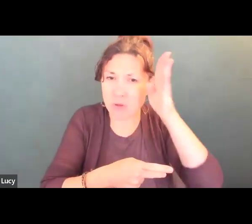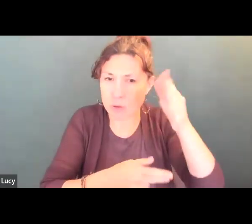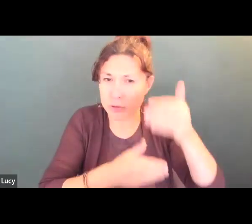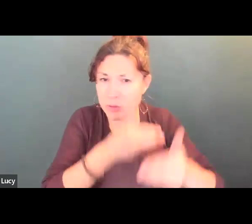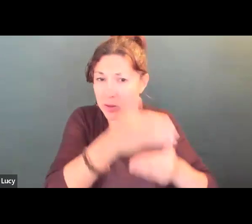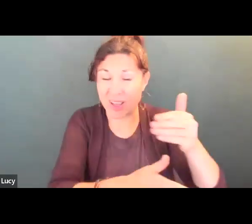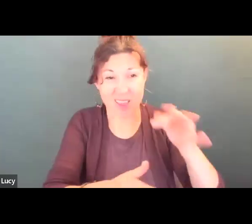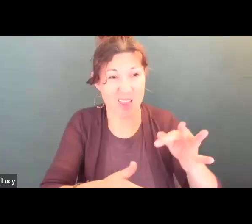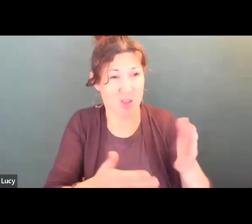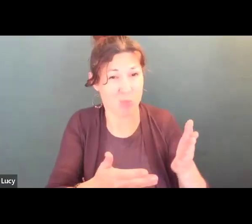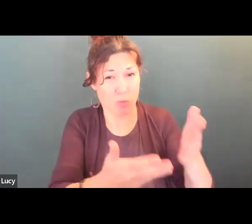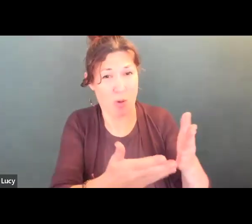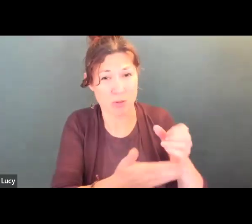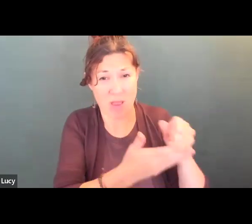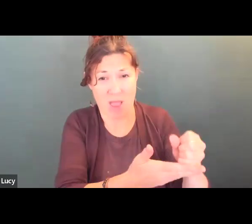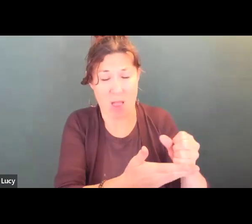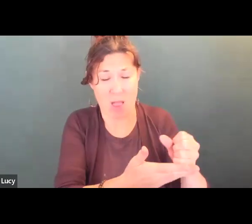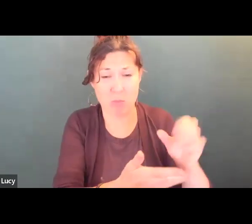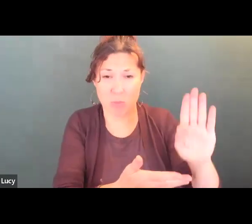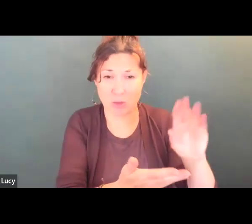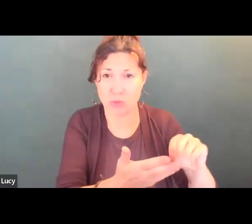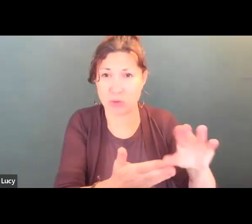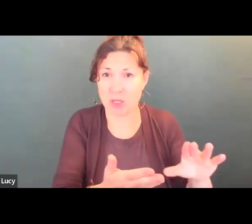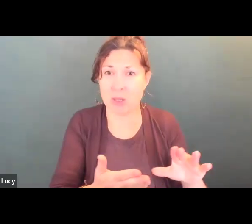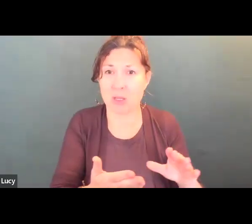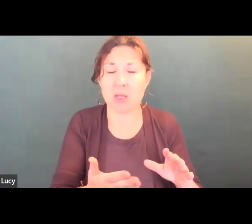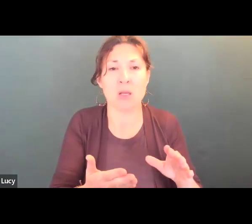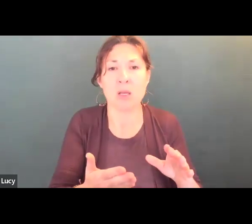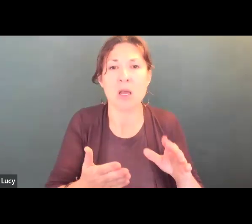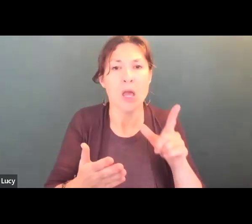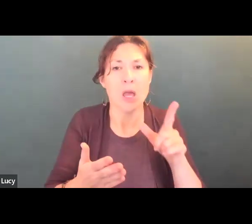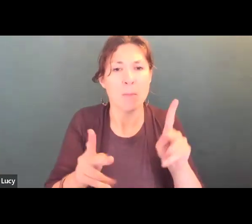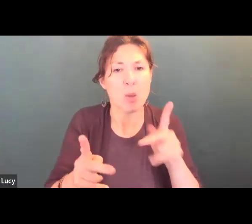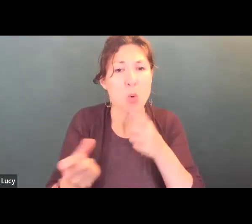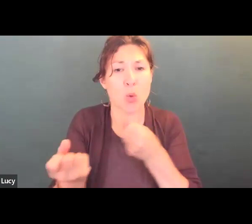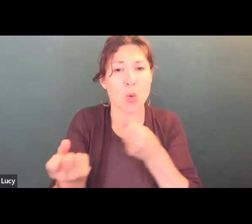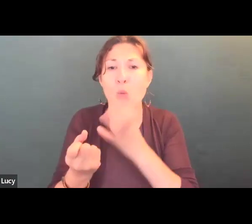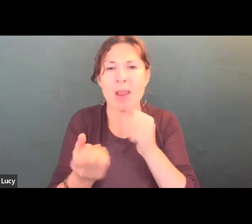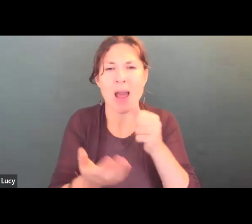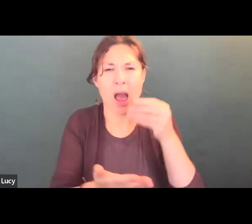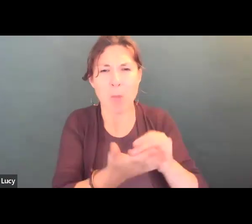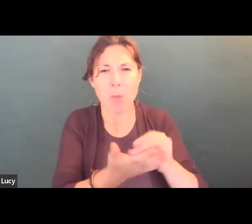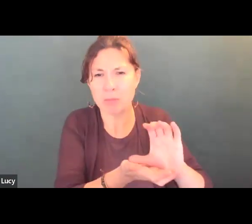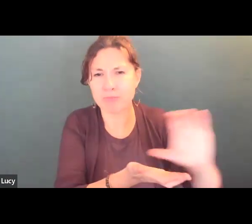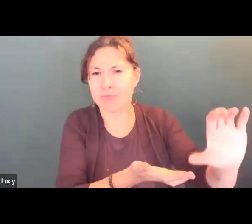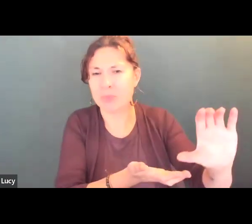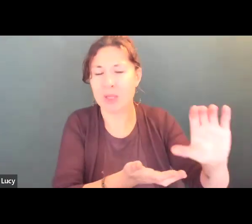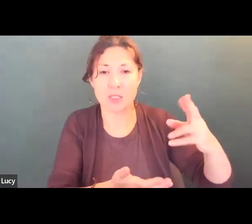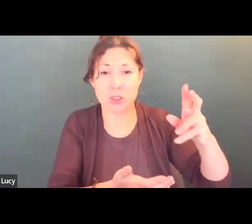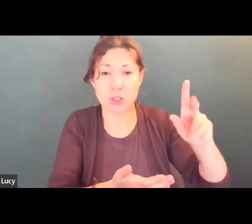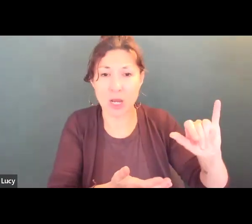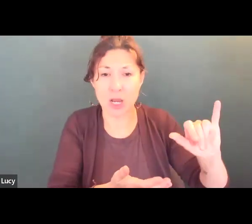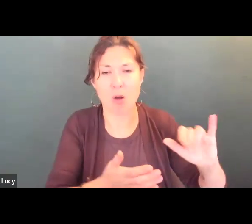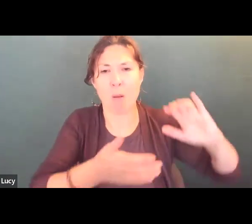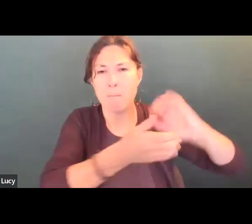about helping Boston students, the proponents should donate their money to charity or to partner with the city to invest